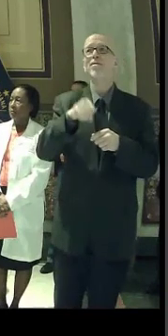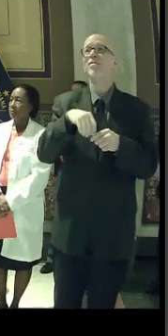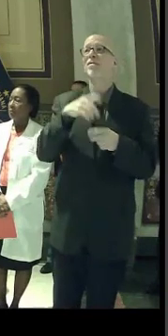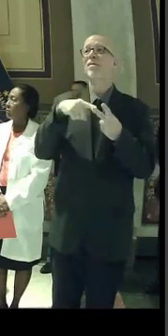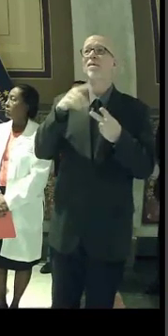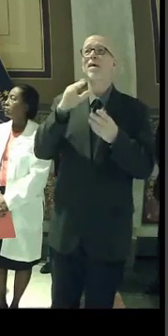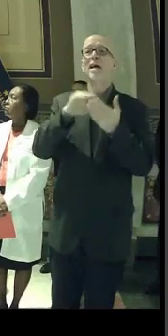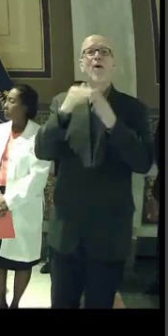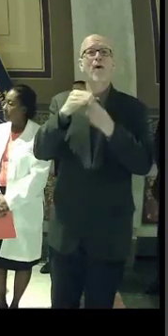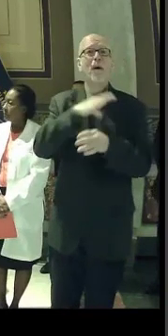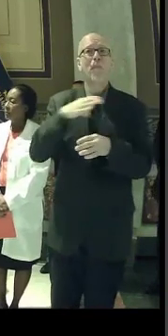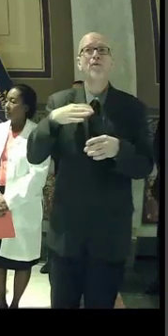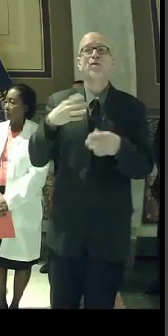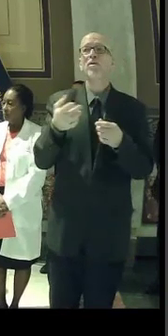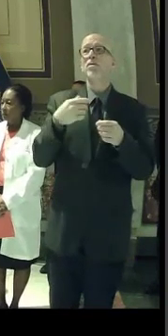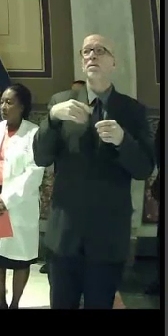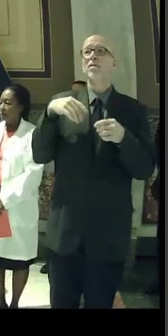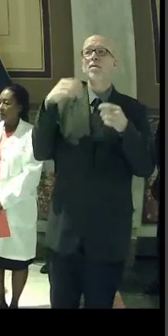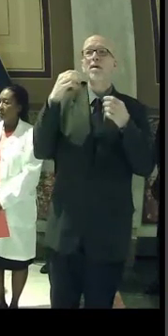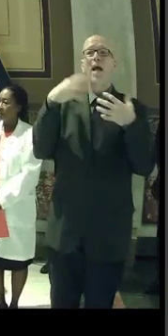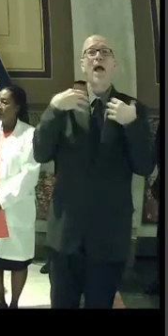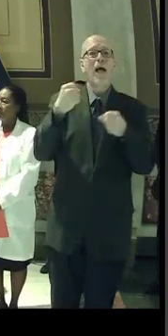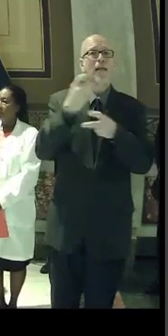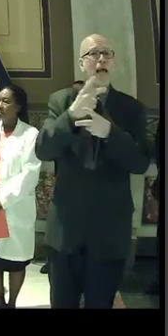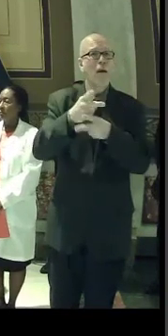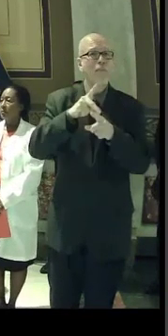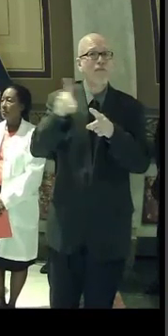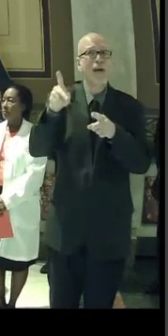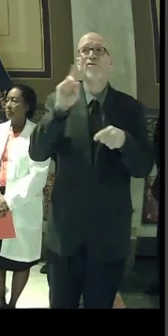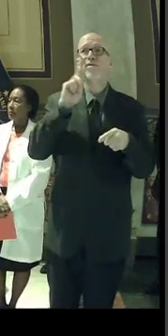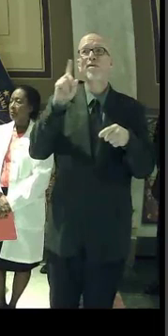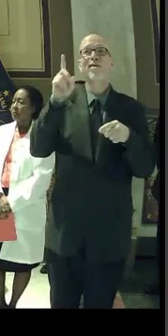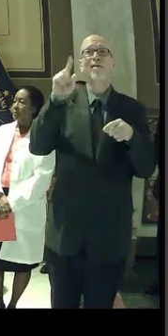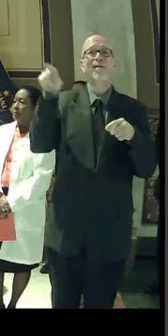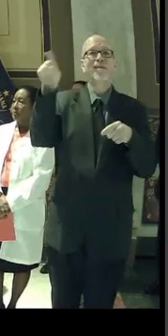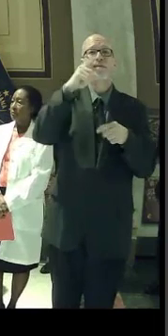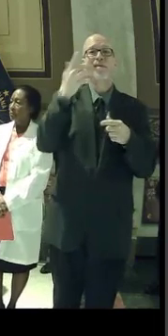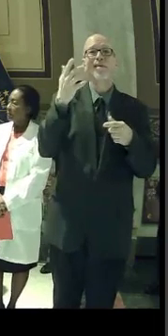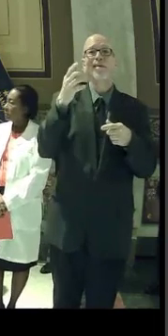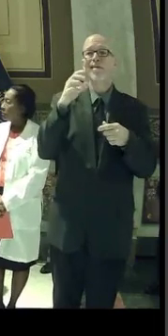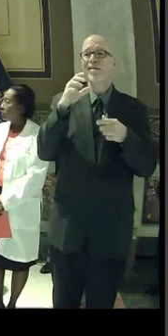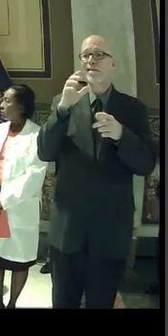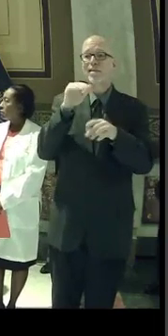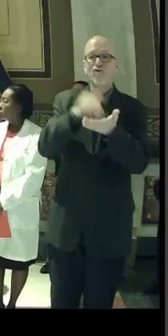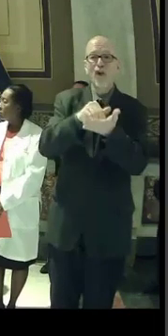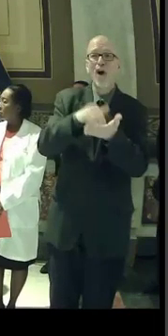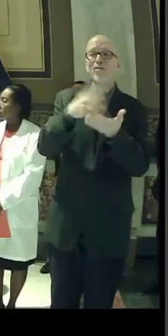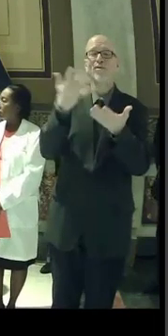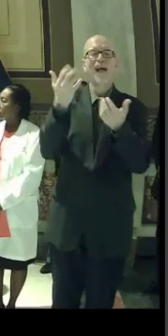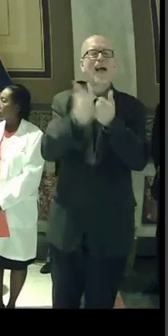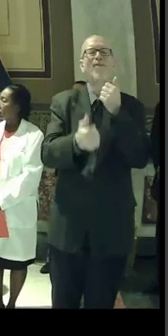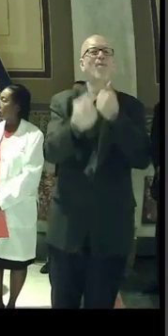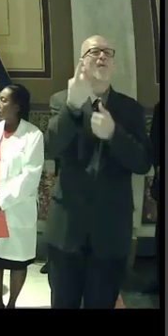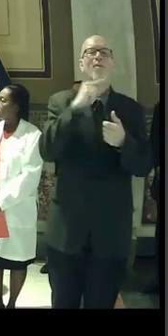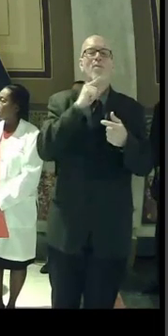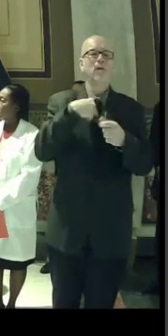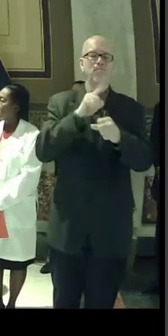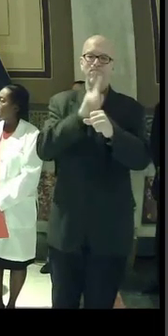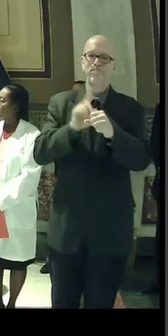state, all those healthcare professionals, whether EMS or the physician, the attending physician, we are all